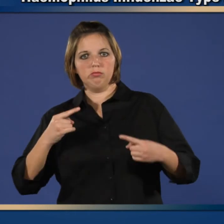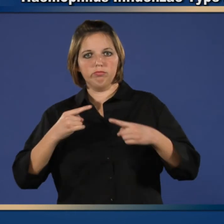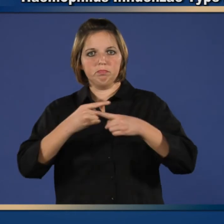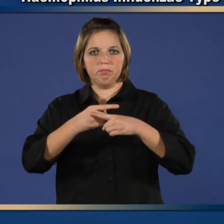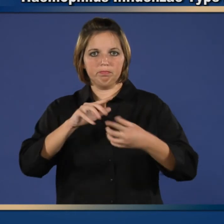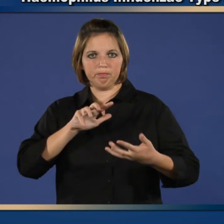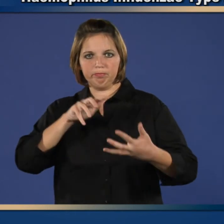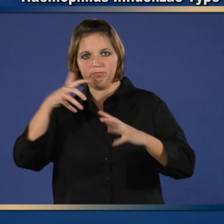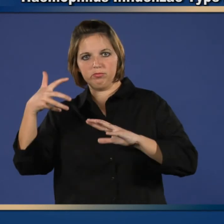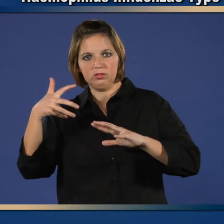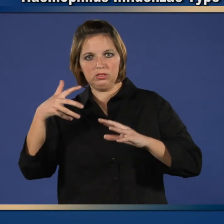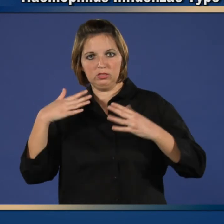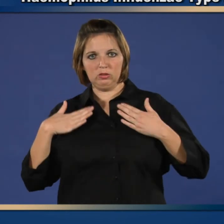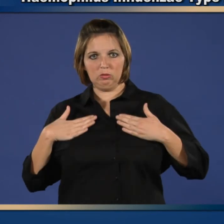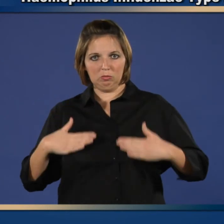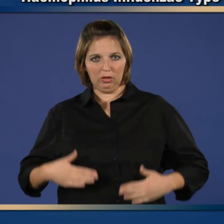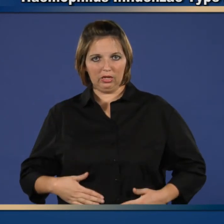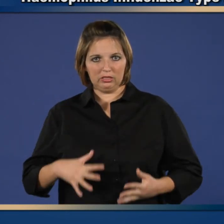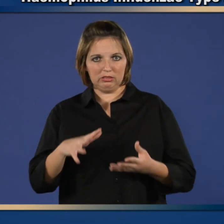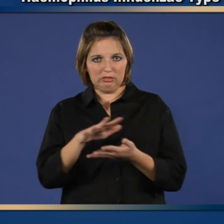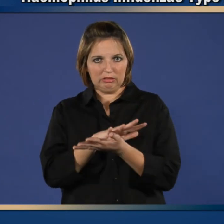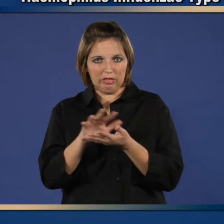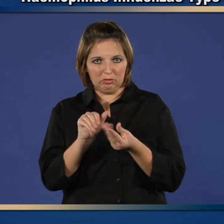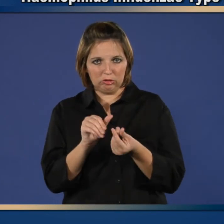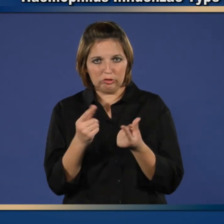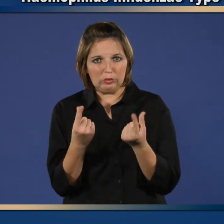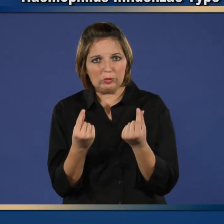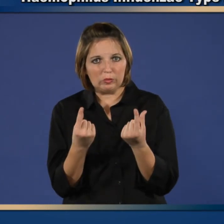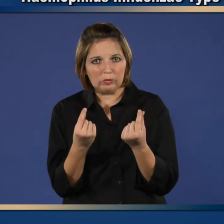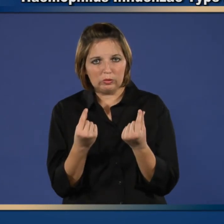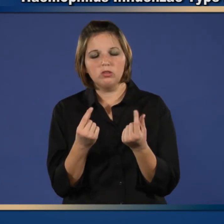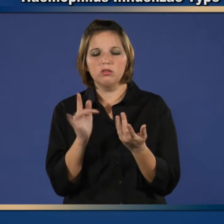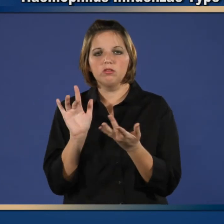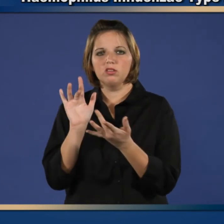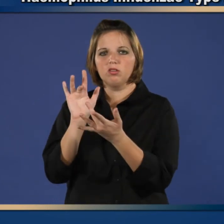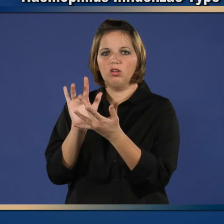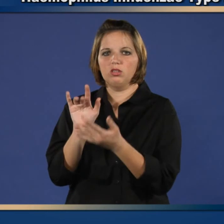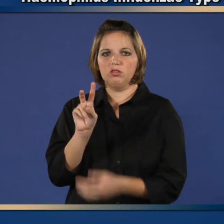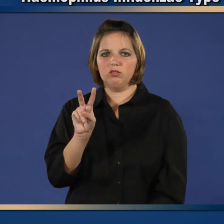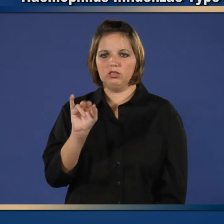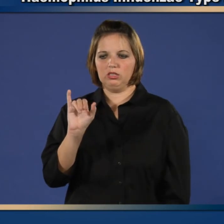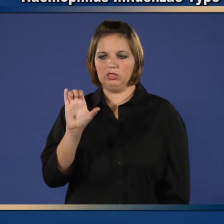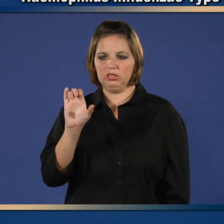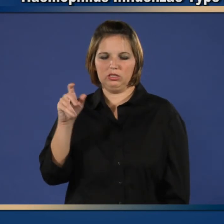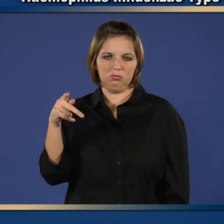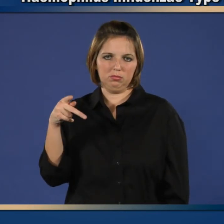program has been created to help you pay for the care of those who have been harmed.